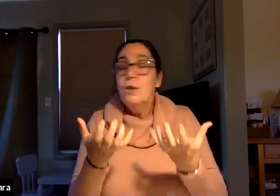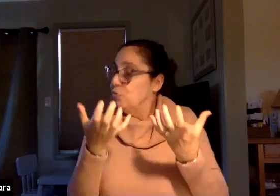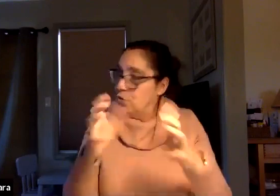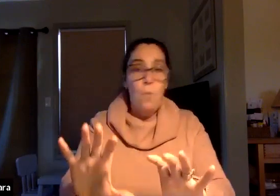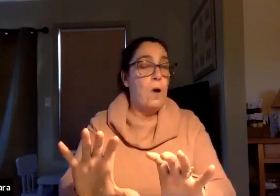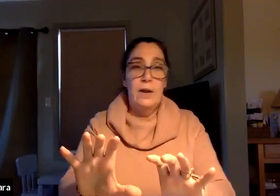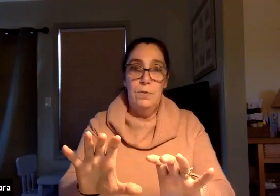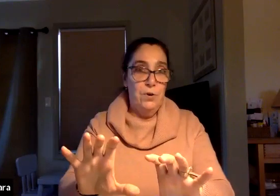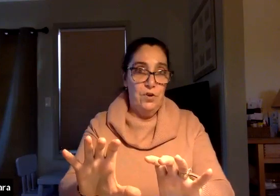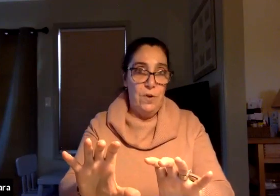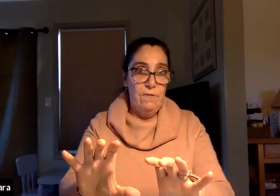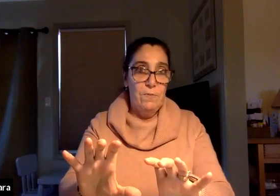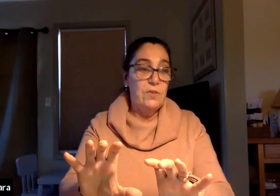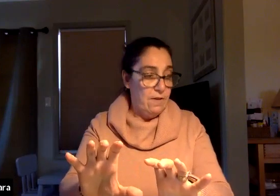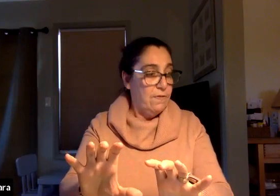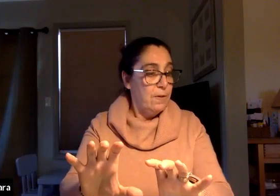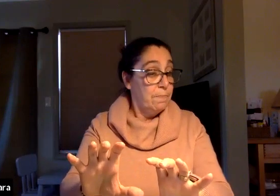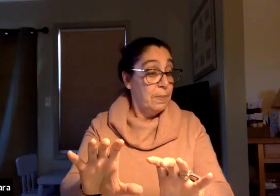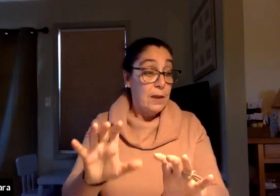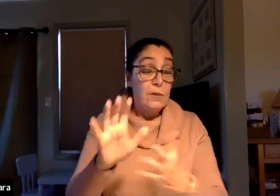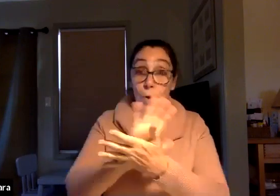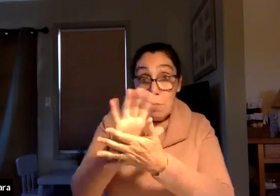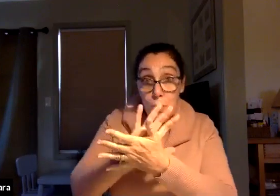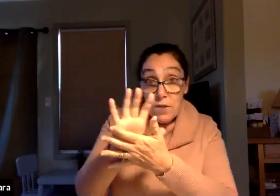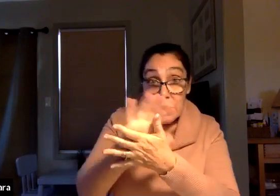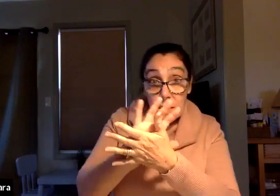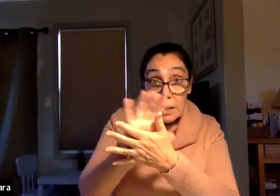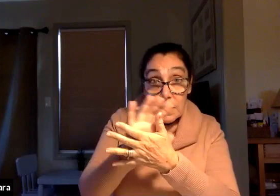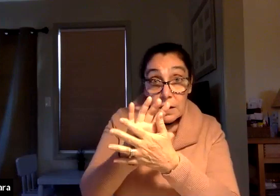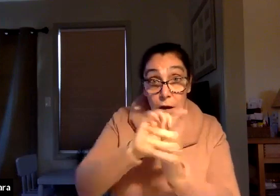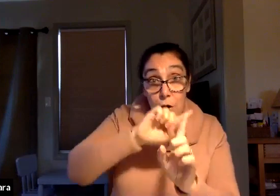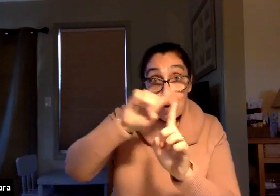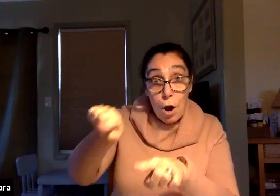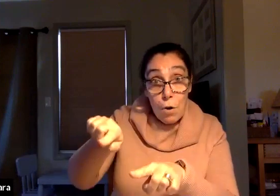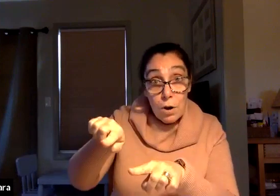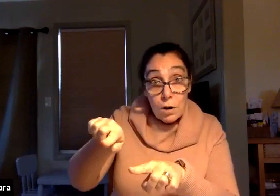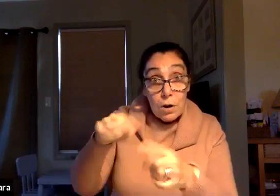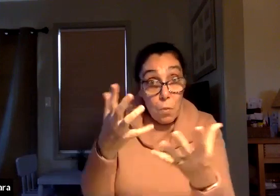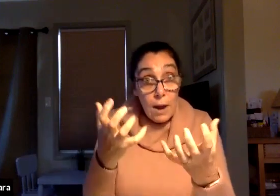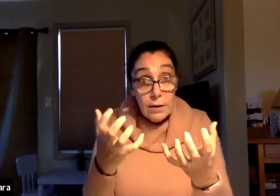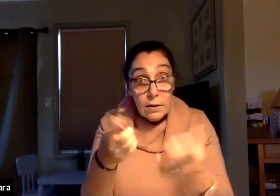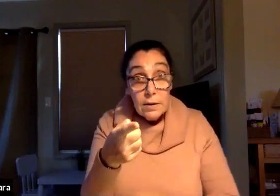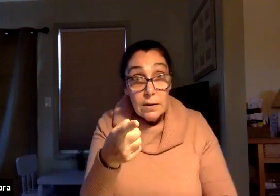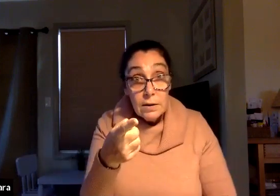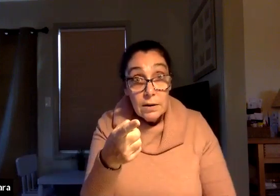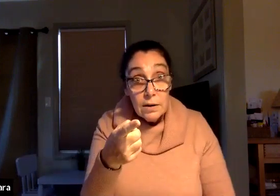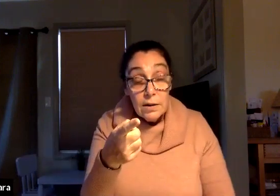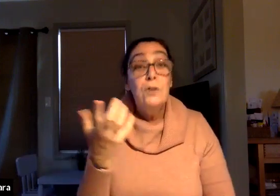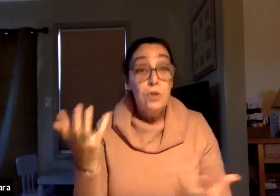You don't want it, you push it away from yourself. So movie, go, one. Do you